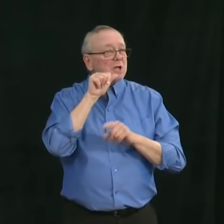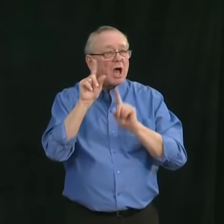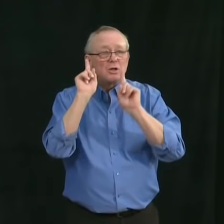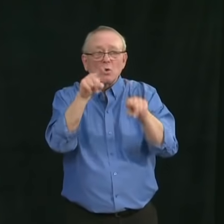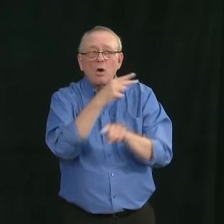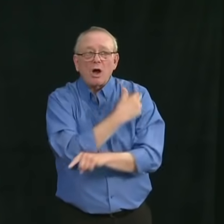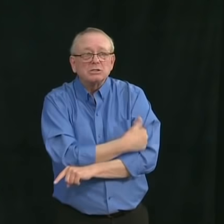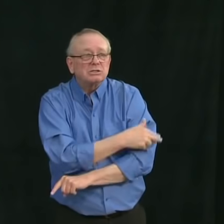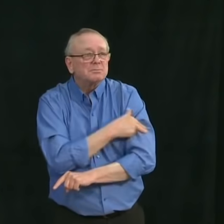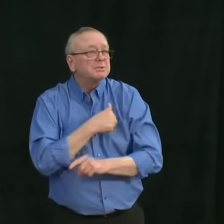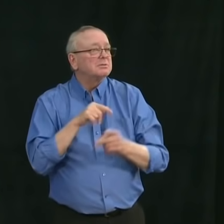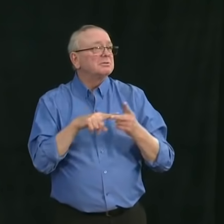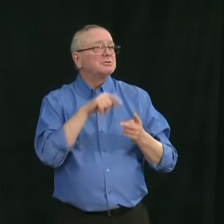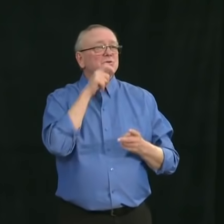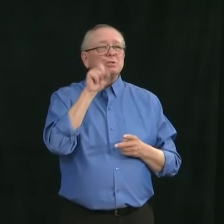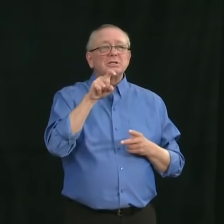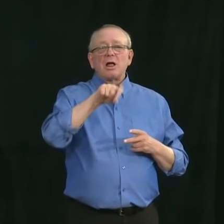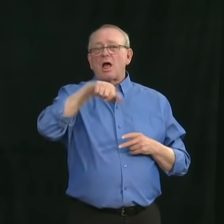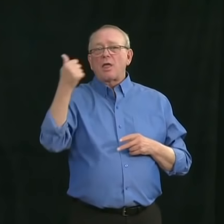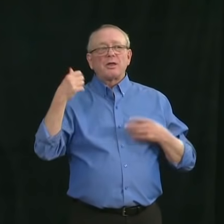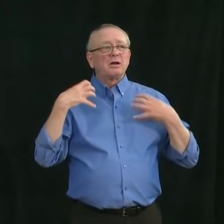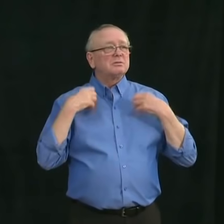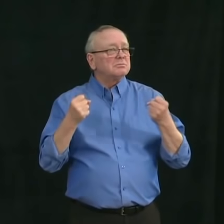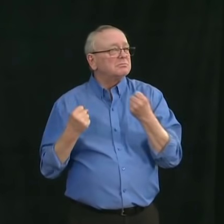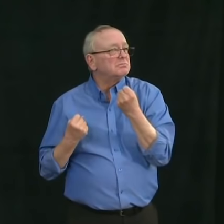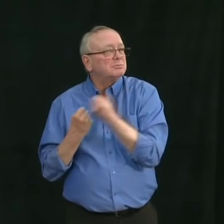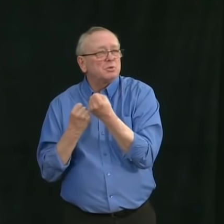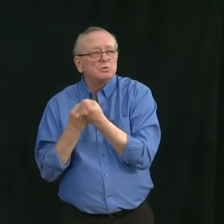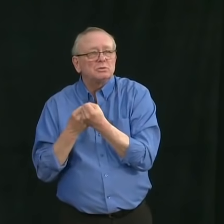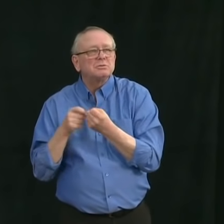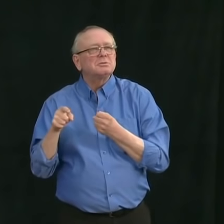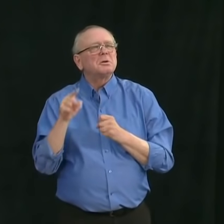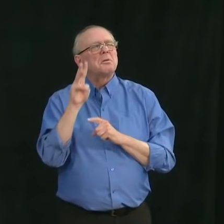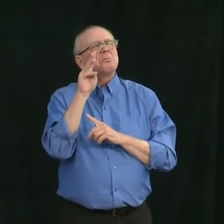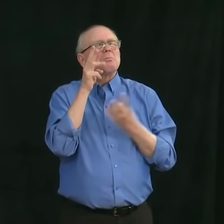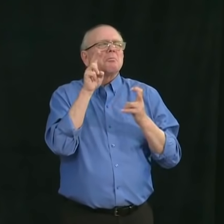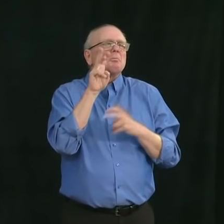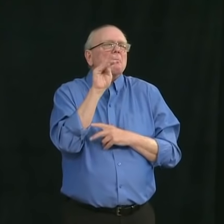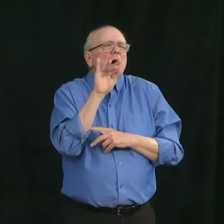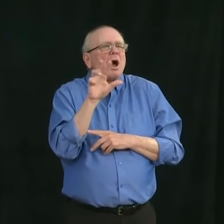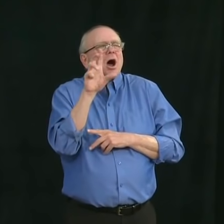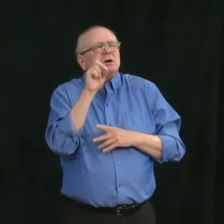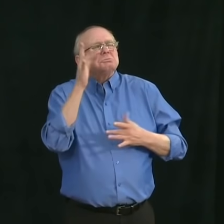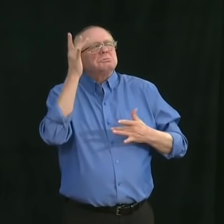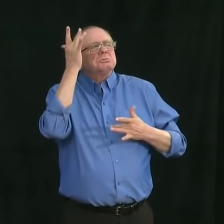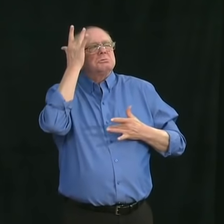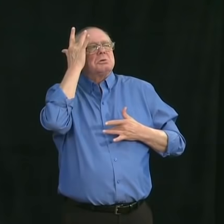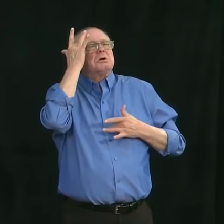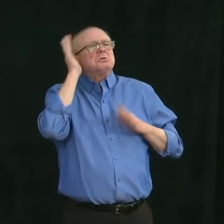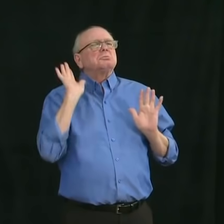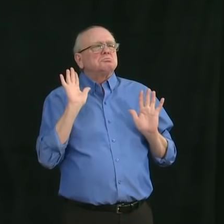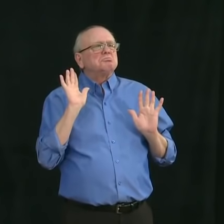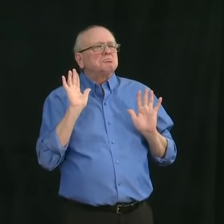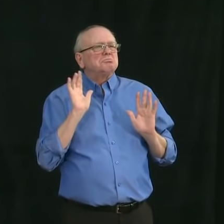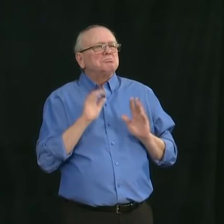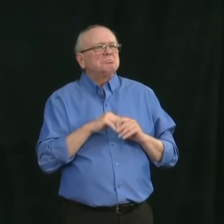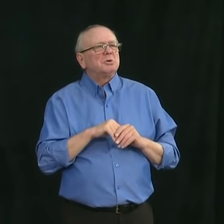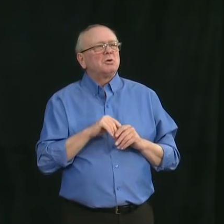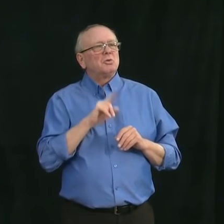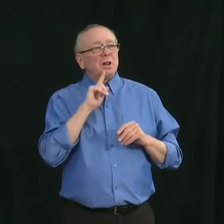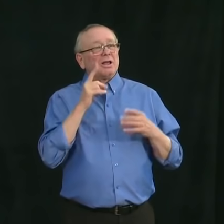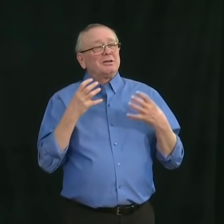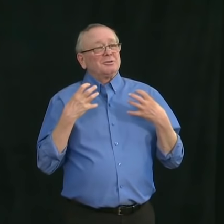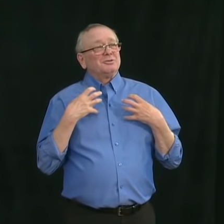people who've had a mild disease. Then it does take a while for a new case to recover. And so with